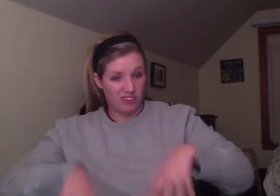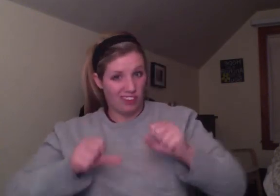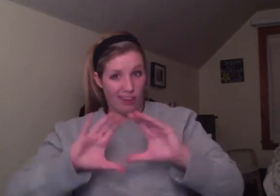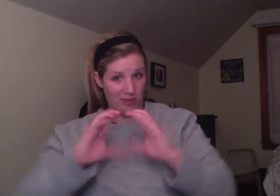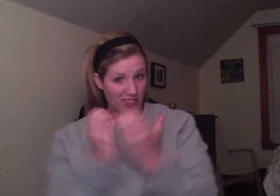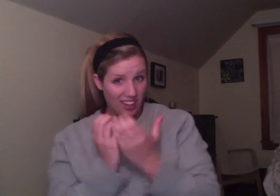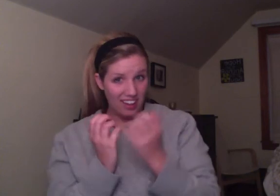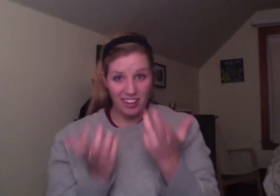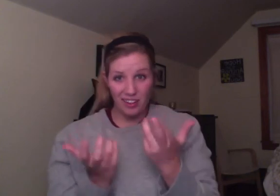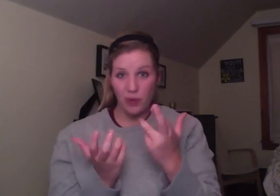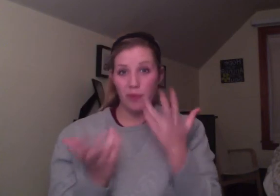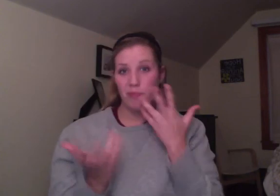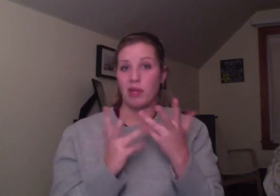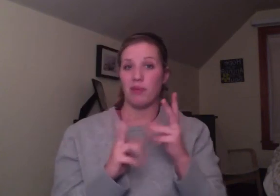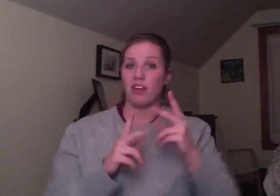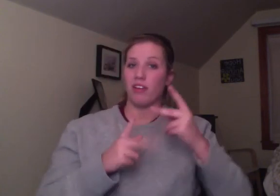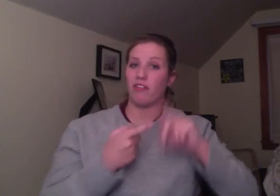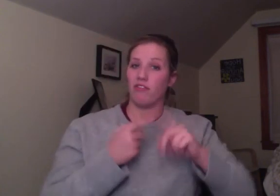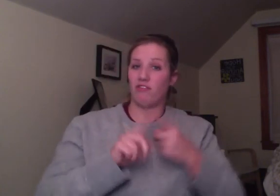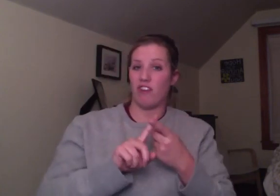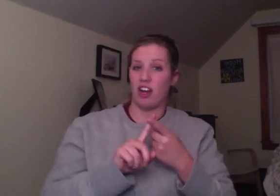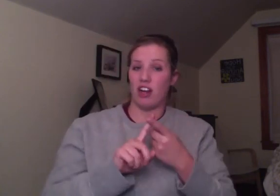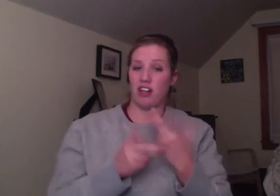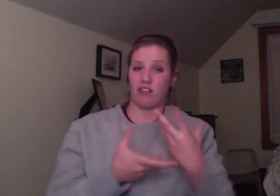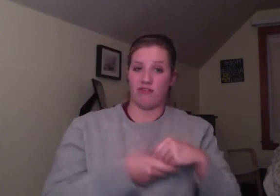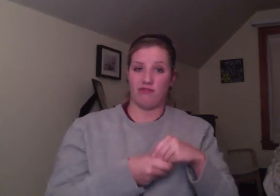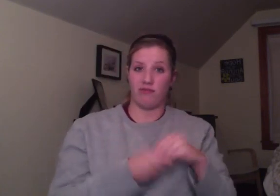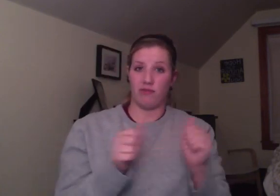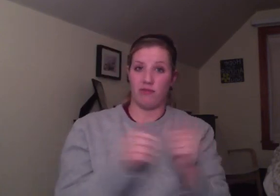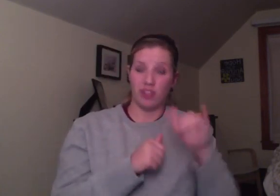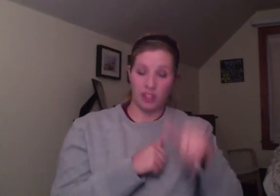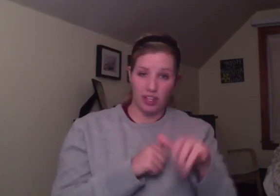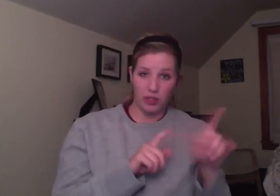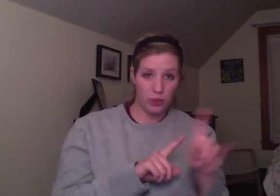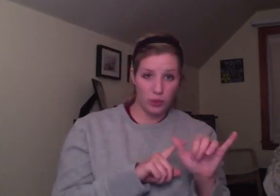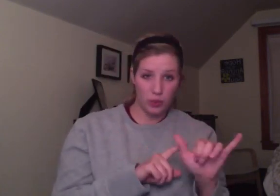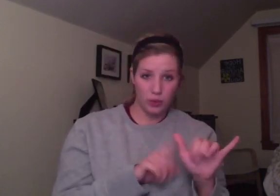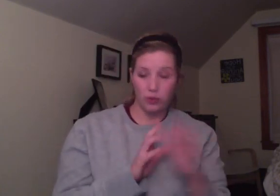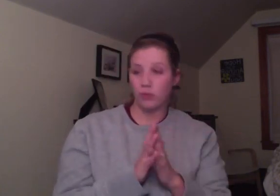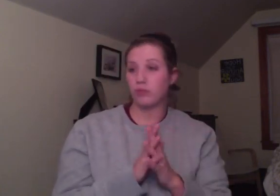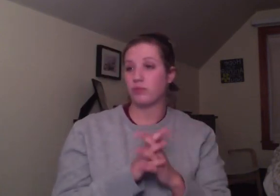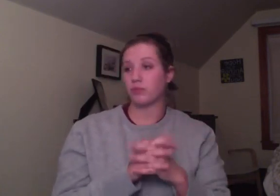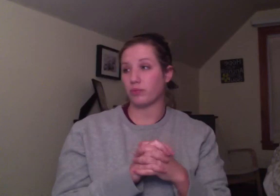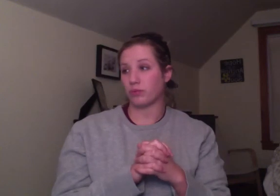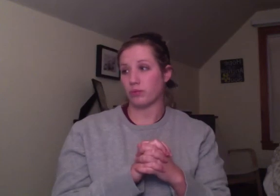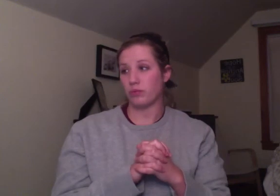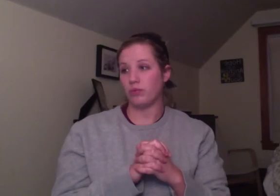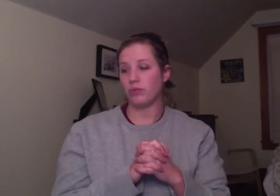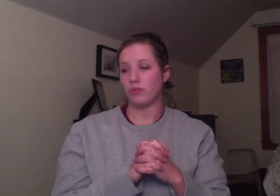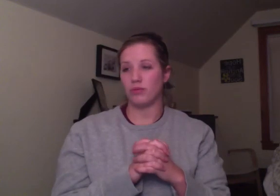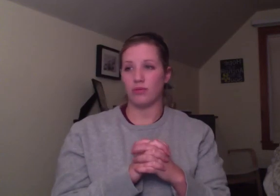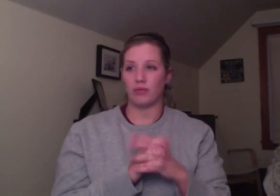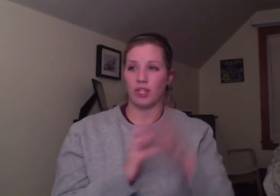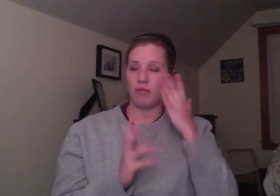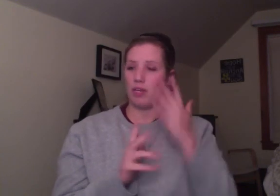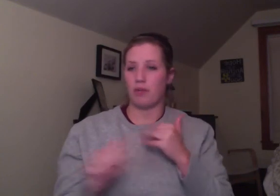friend that's into it and you can ask them questions or ask advice or tag along with them if they're going to photograph or paint